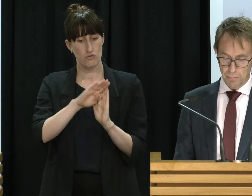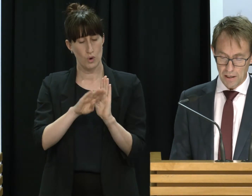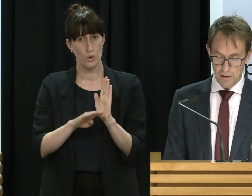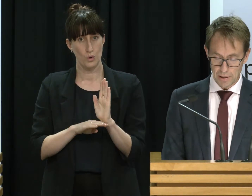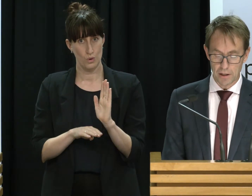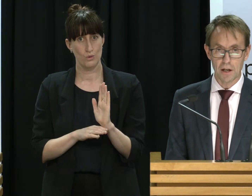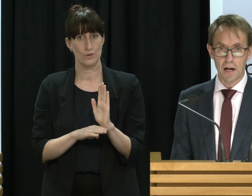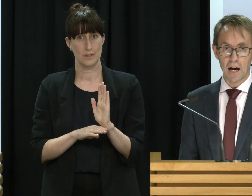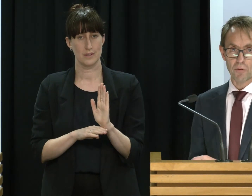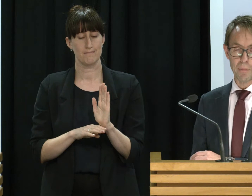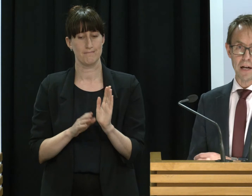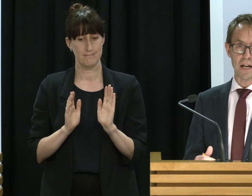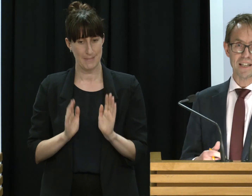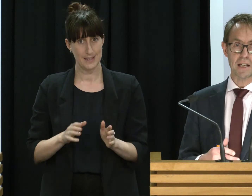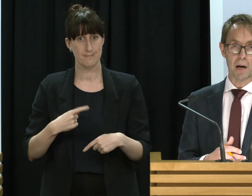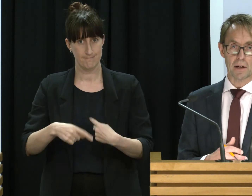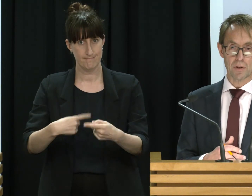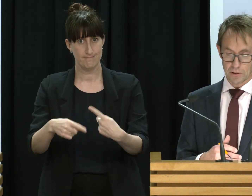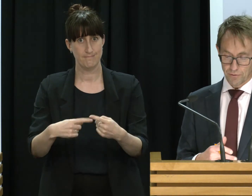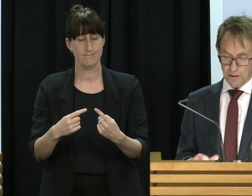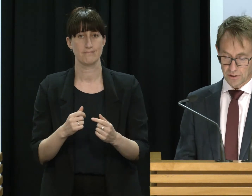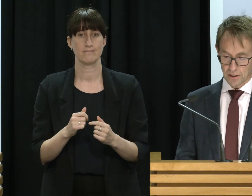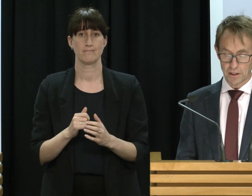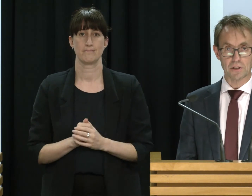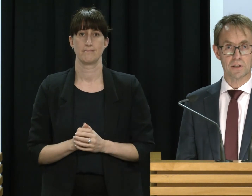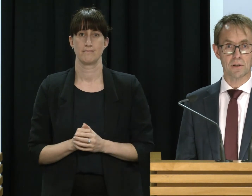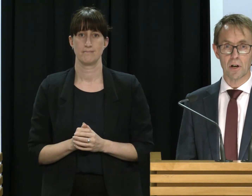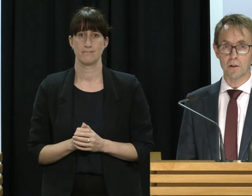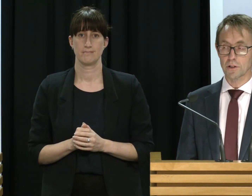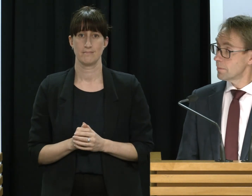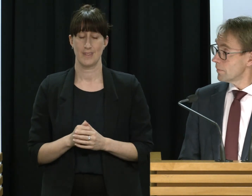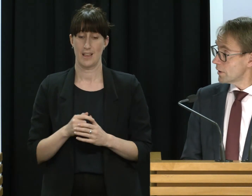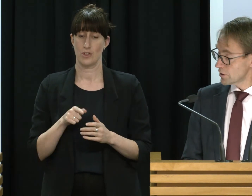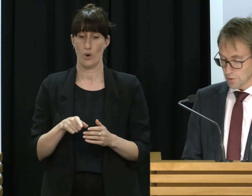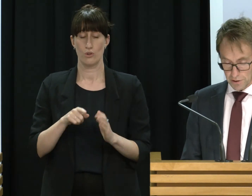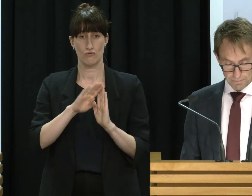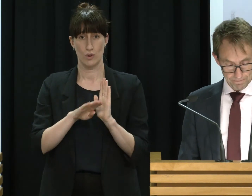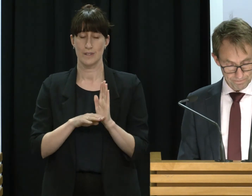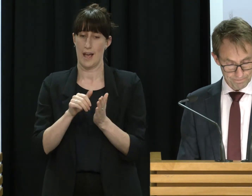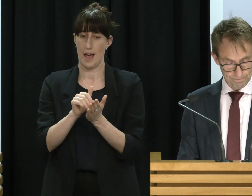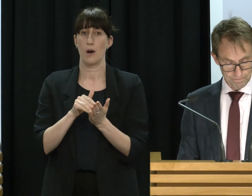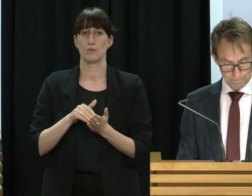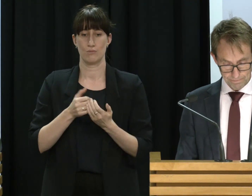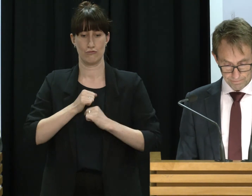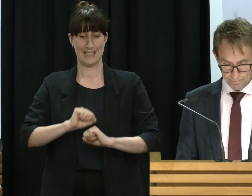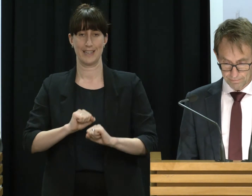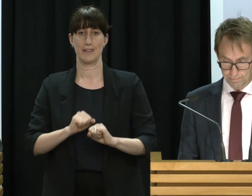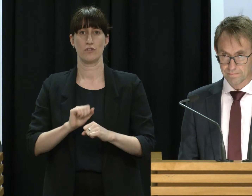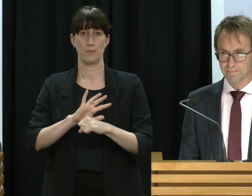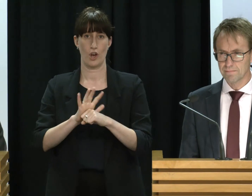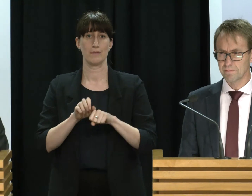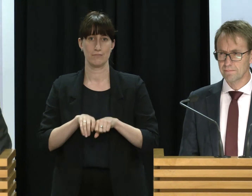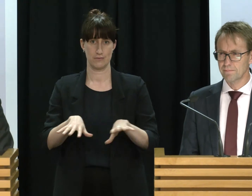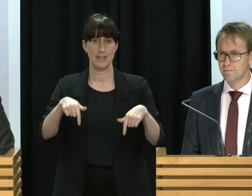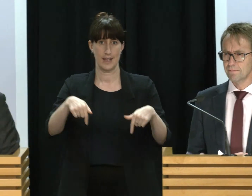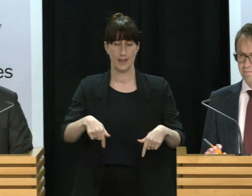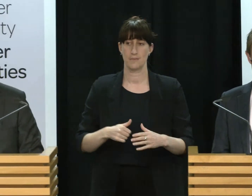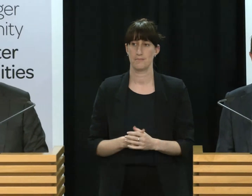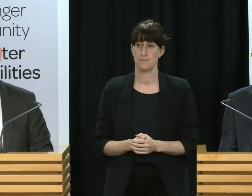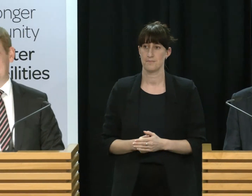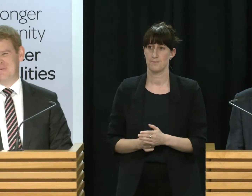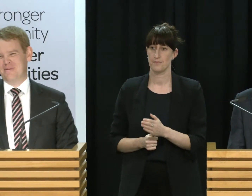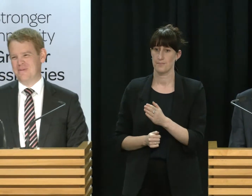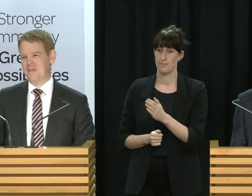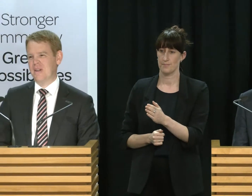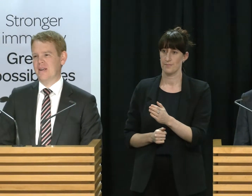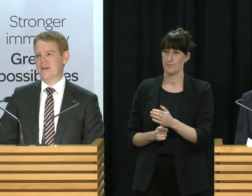response to the pandemic remain a key part of our defence against the virus. Thanks, Minister. Far away. Given all the information that you